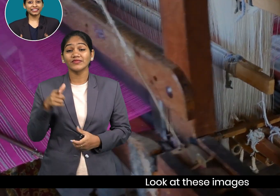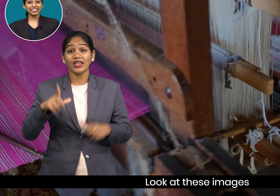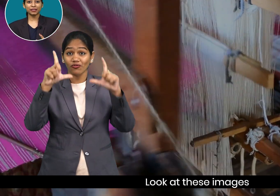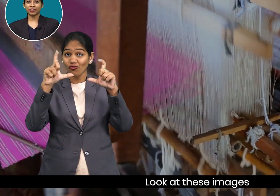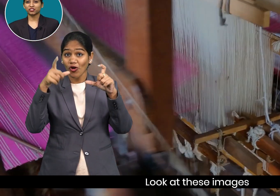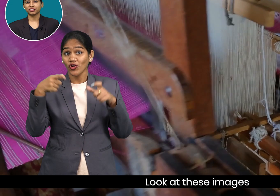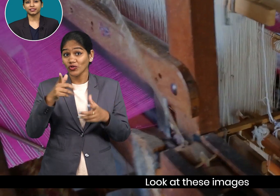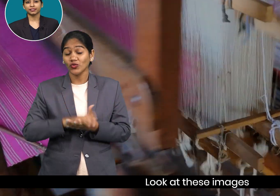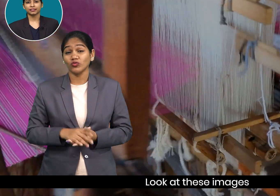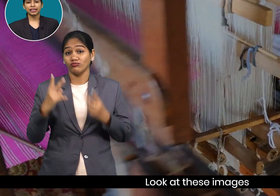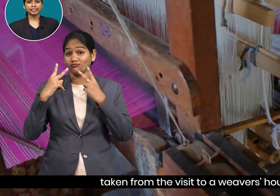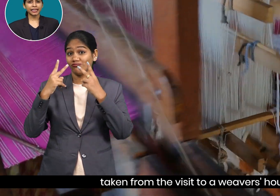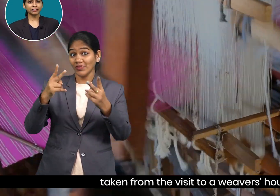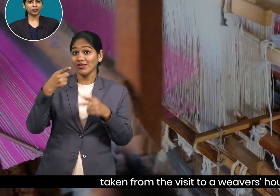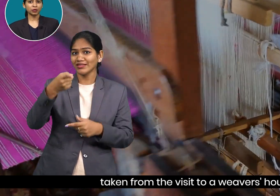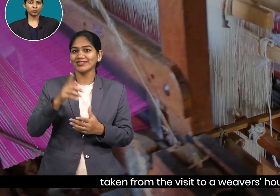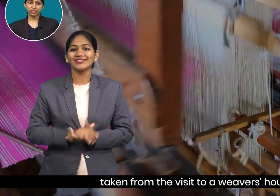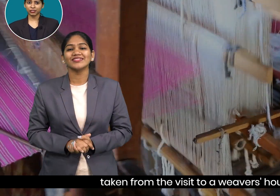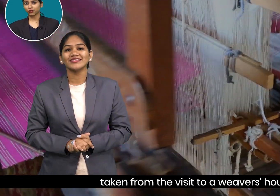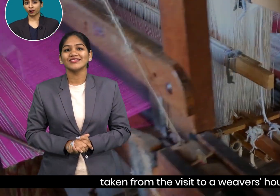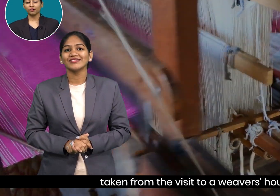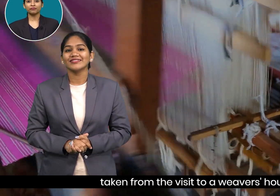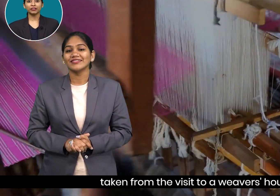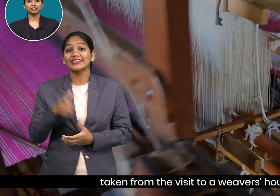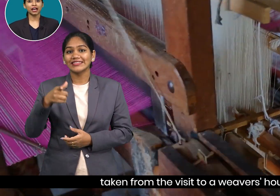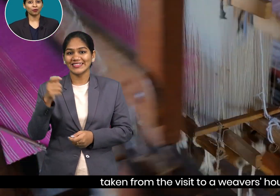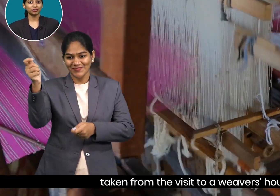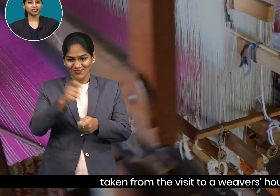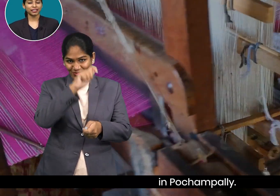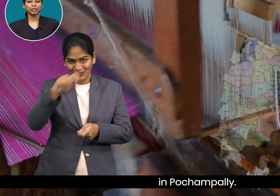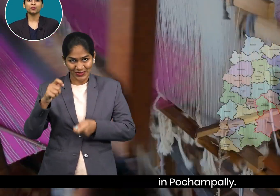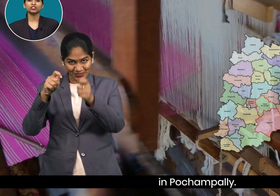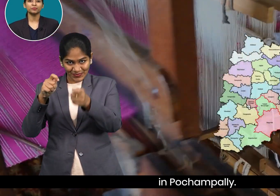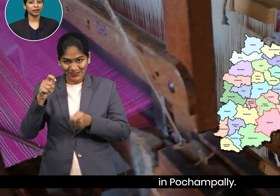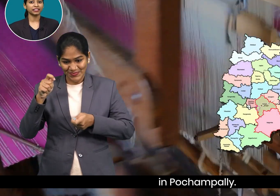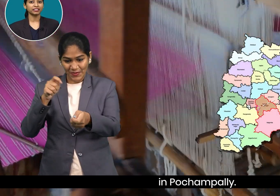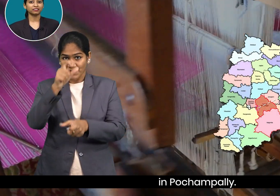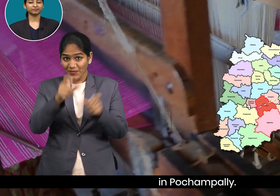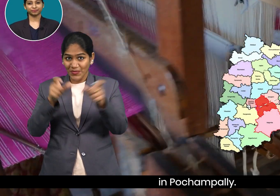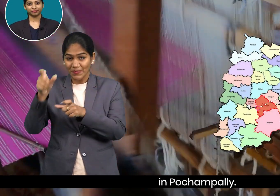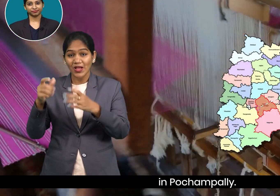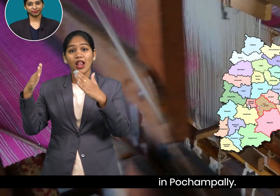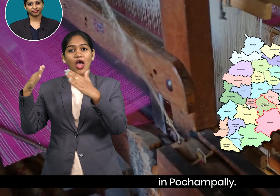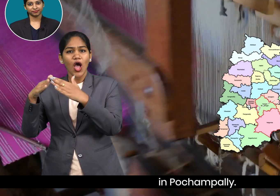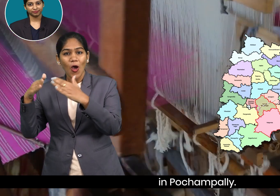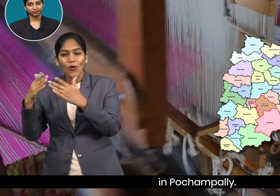Look at these images taken from the visit to a weaver's house in Pochampalli.